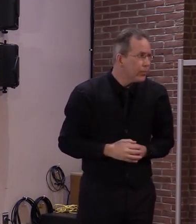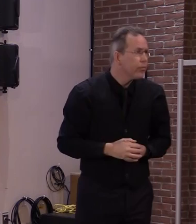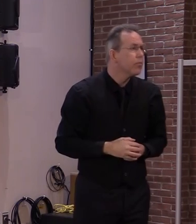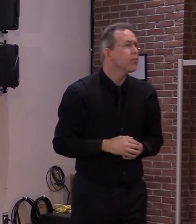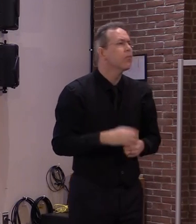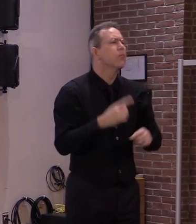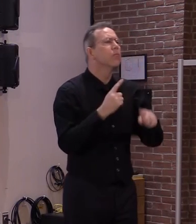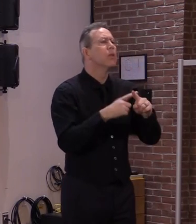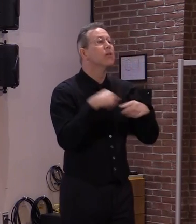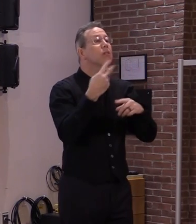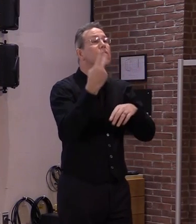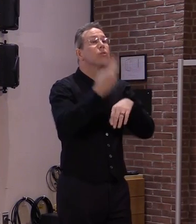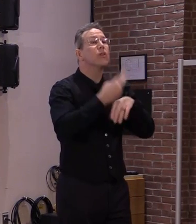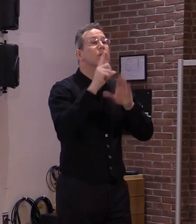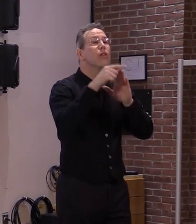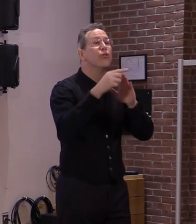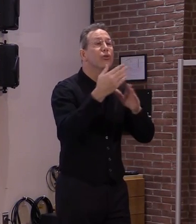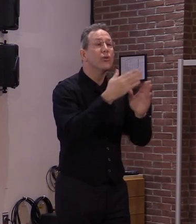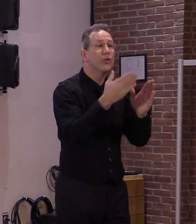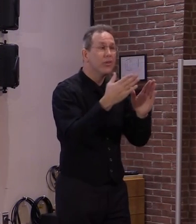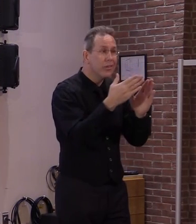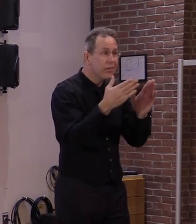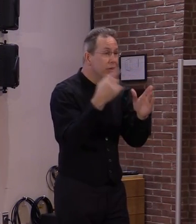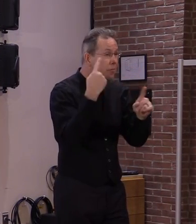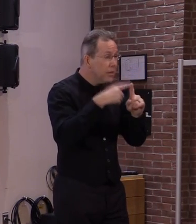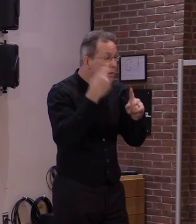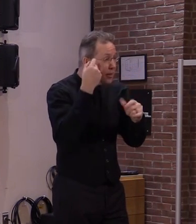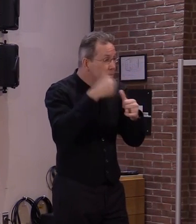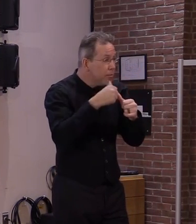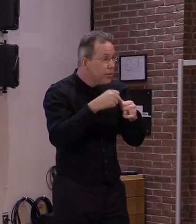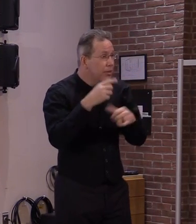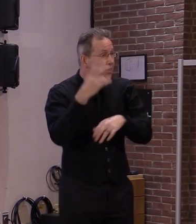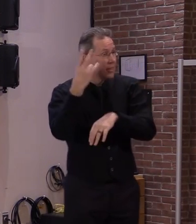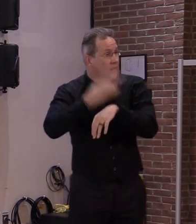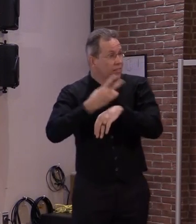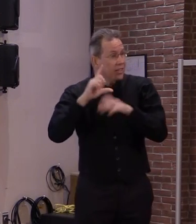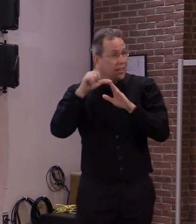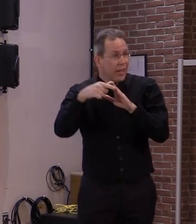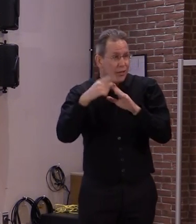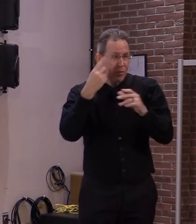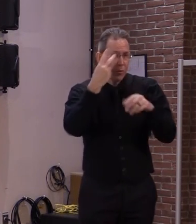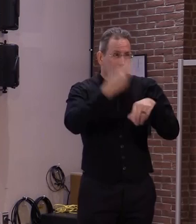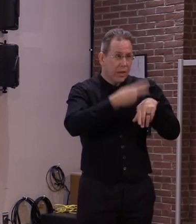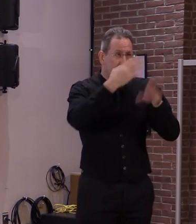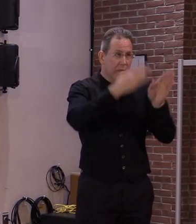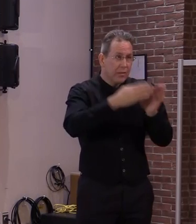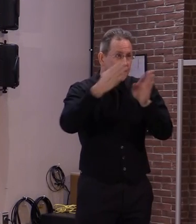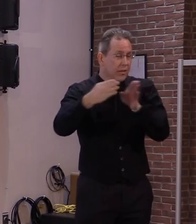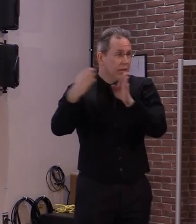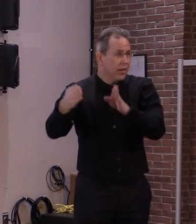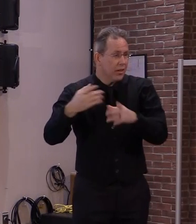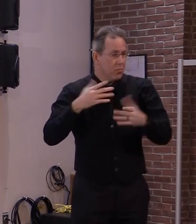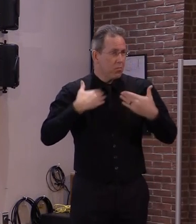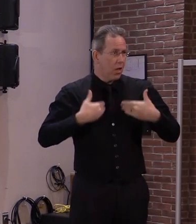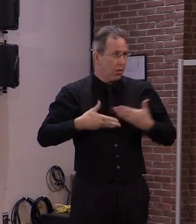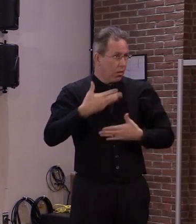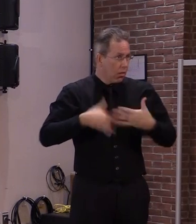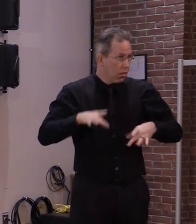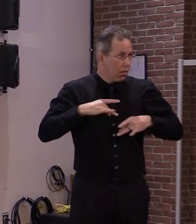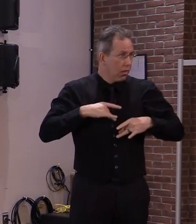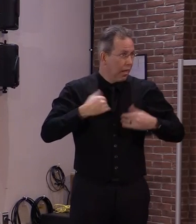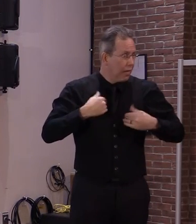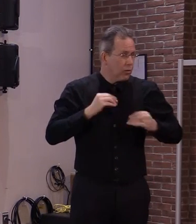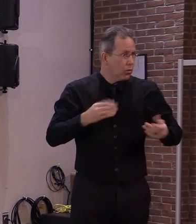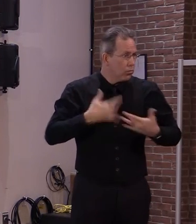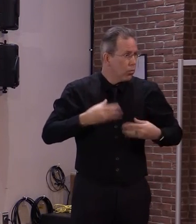The bottom line is this: the sooner you know if you have the virus, the sooner you can protect yourself,